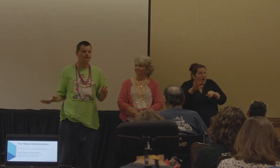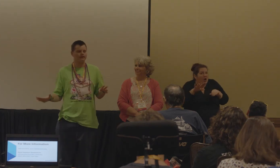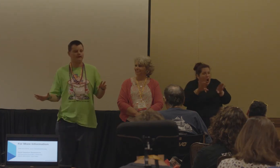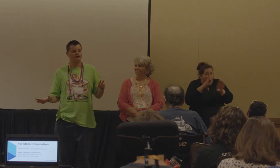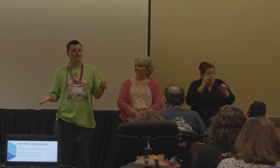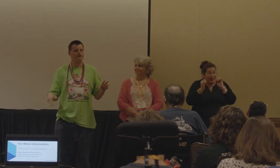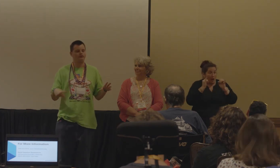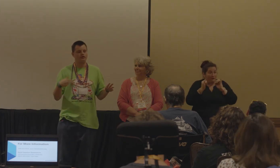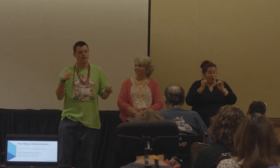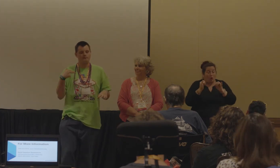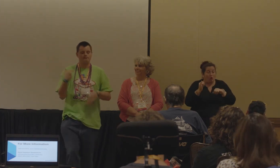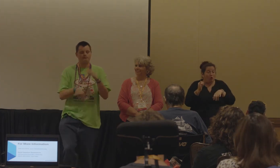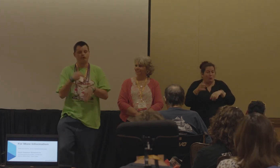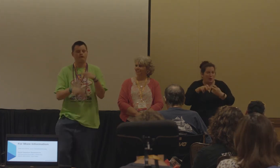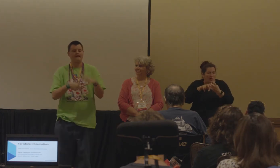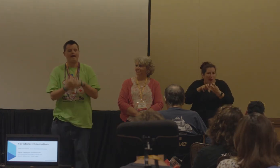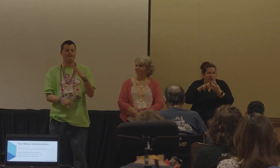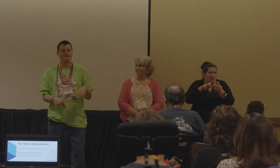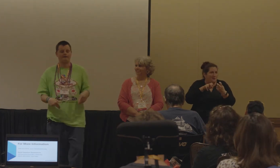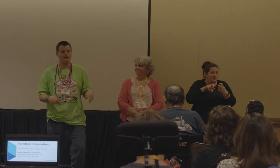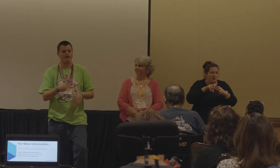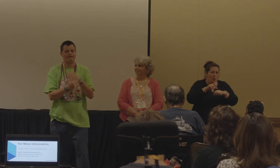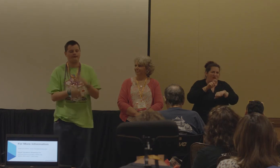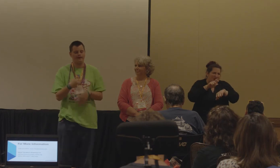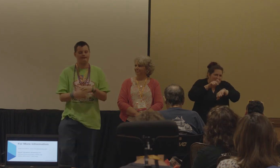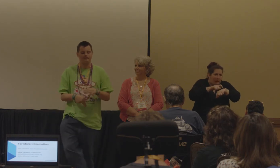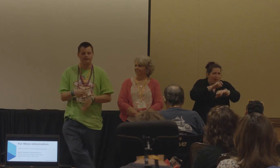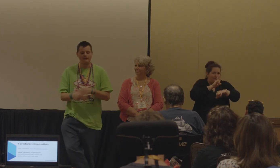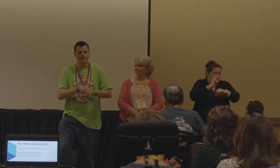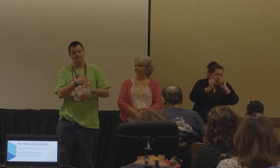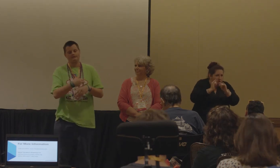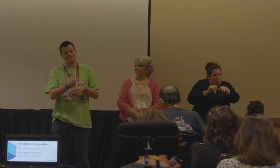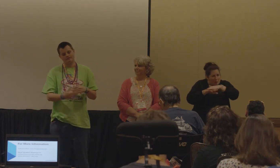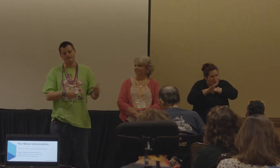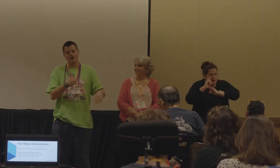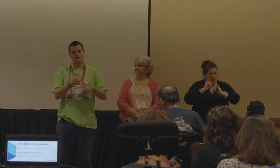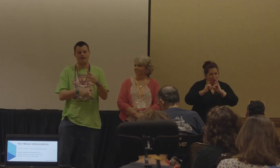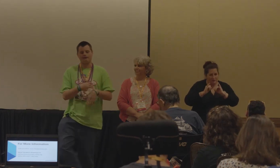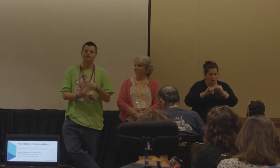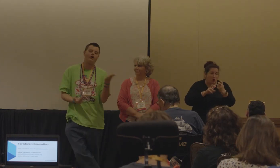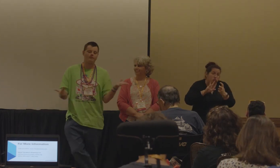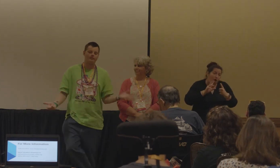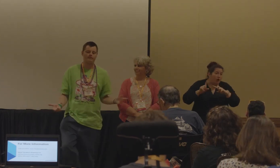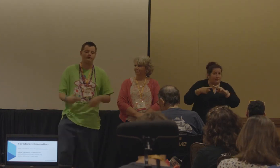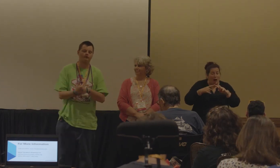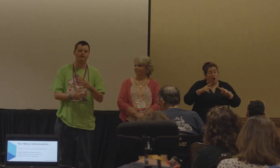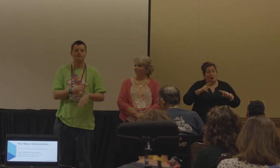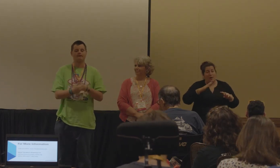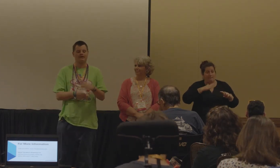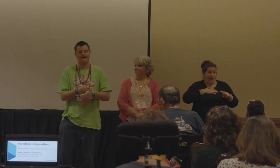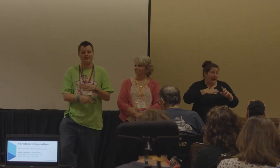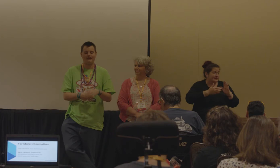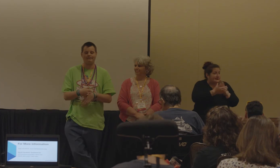open interview thing where you go to set time for the interview. I went in for the interview, talk about my experience